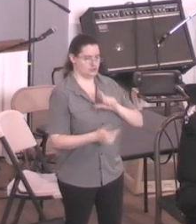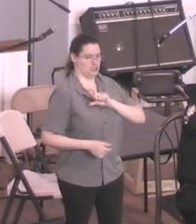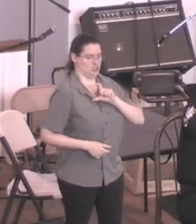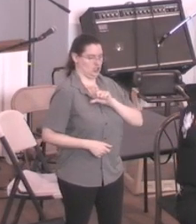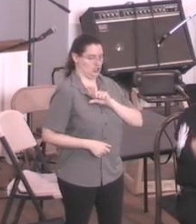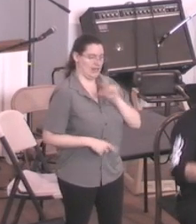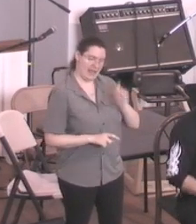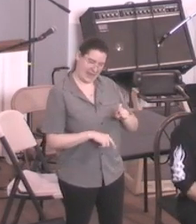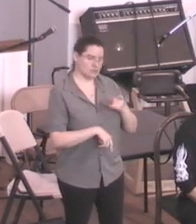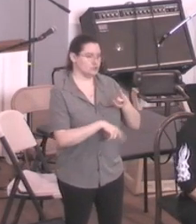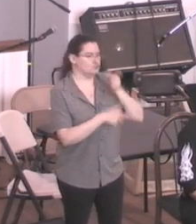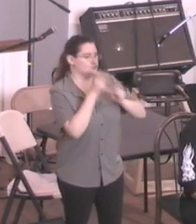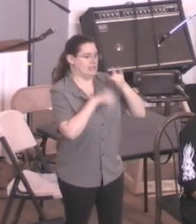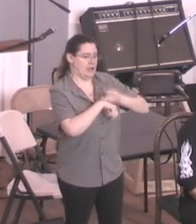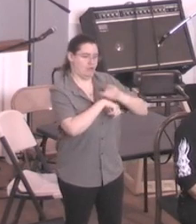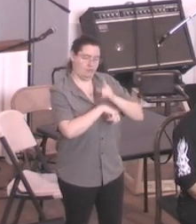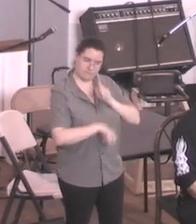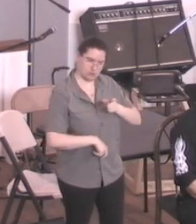you know.